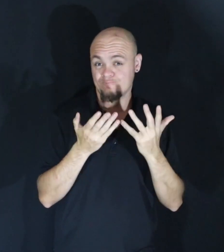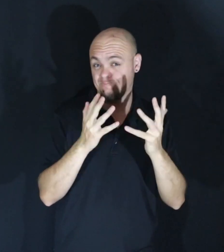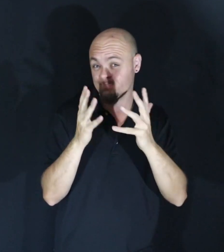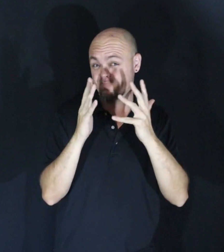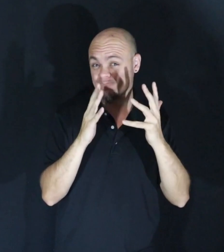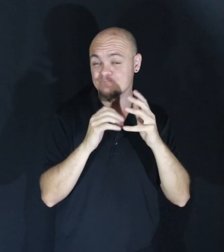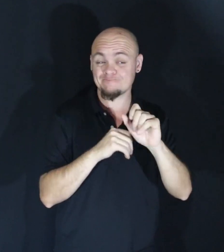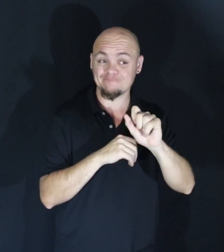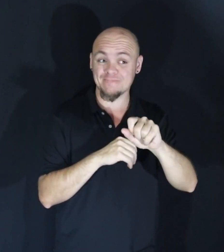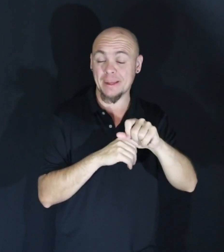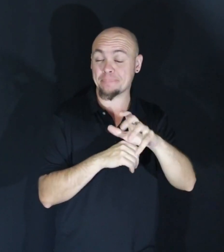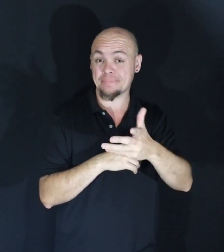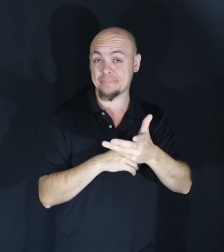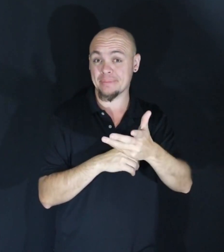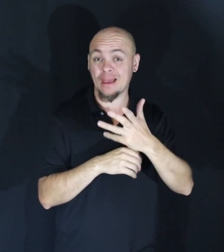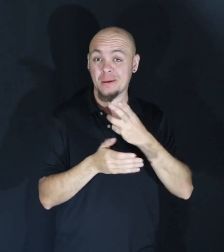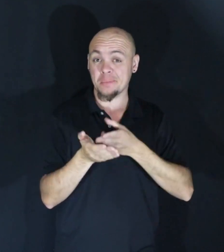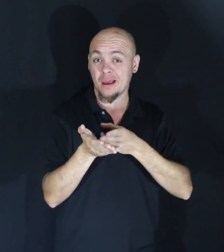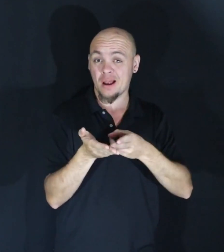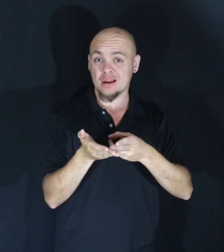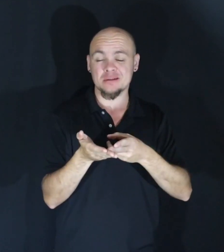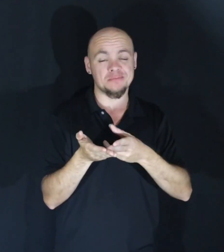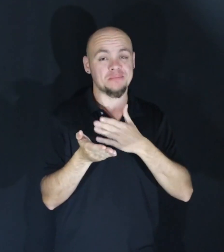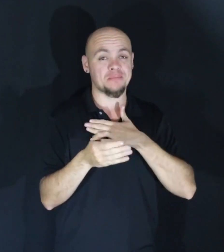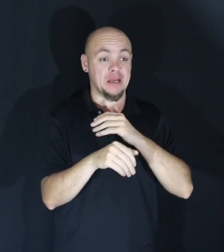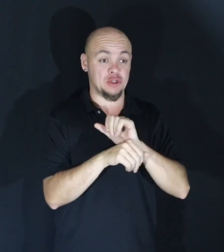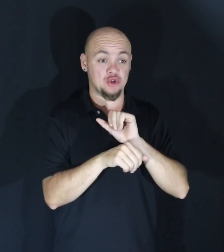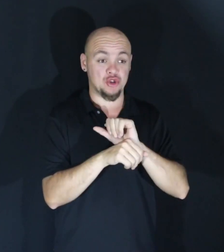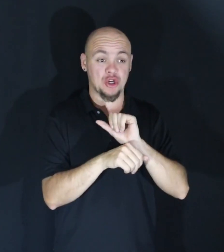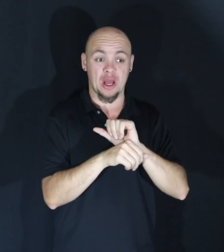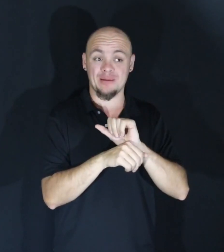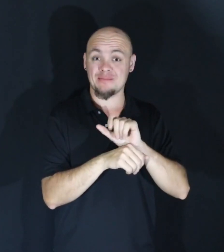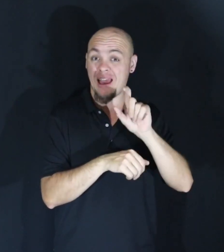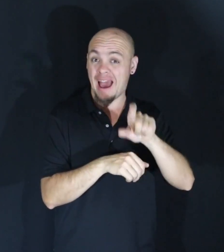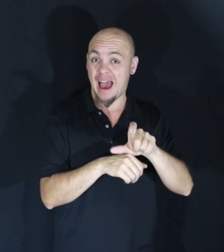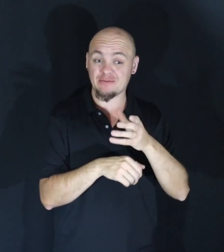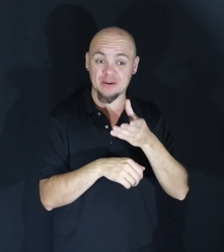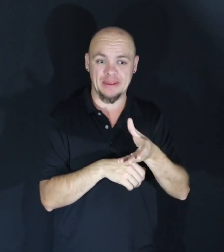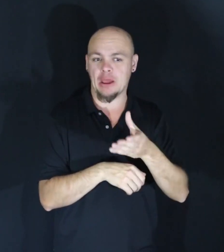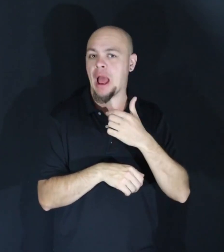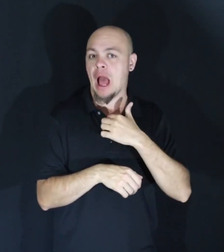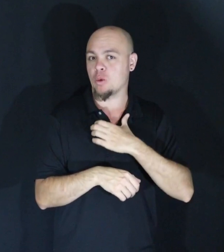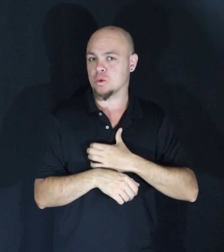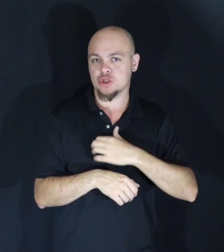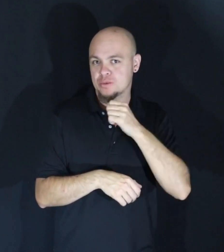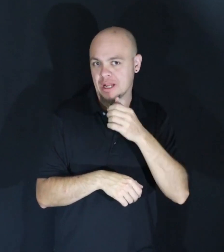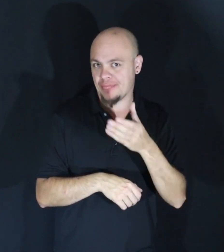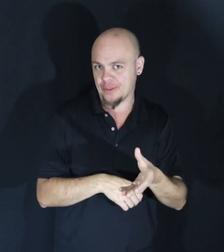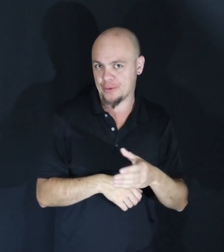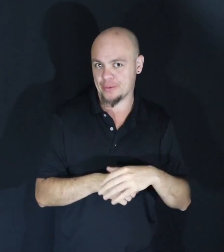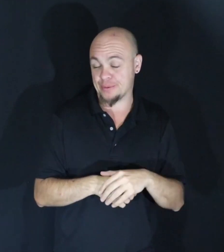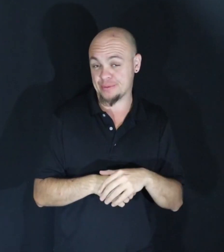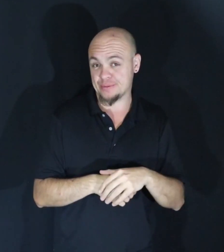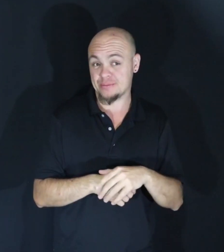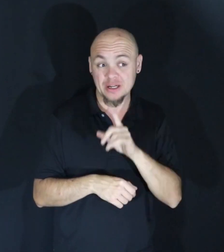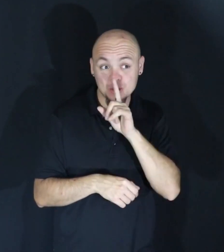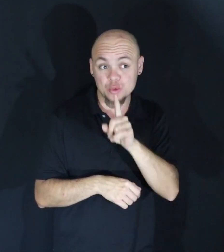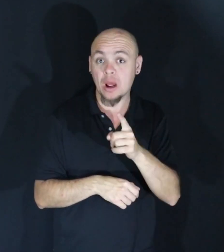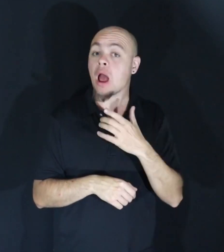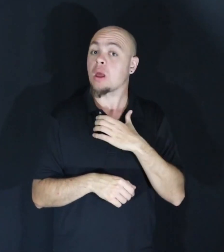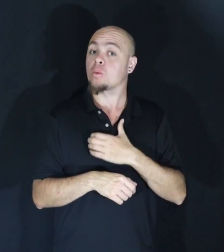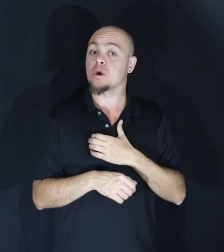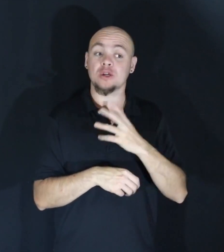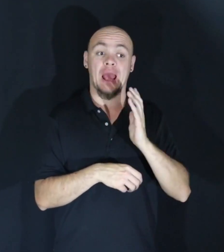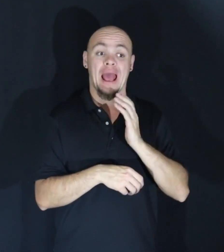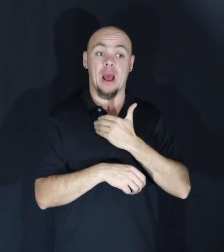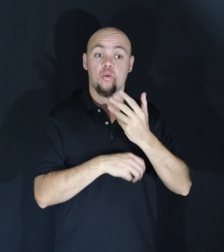I'll be honest with you. I wish my job didn't have to exist. It's true. I wish that we lived